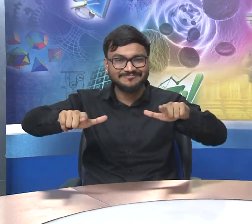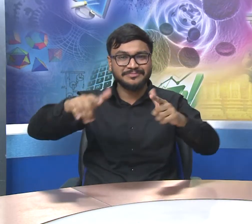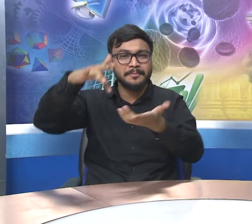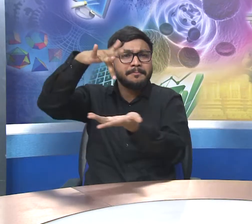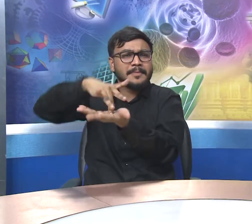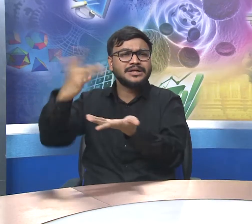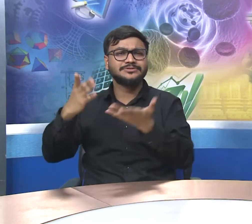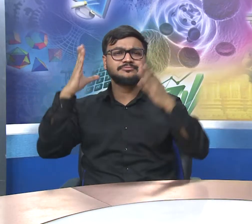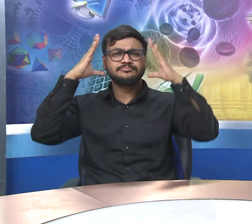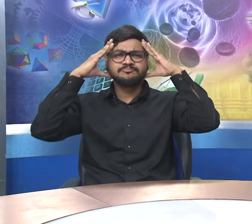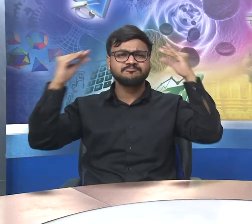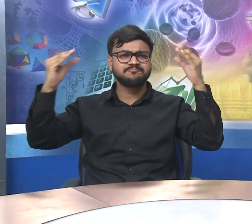with language policy,